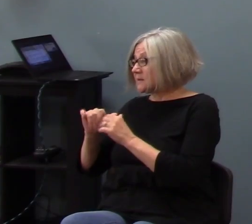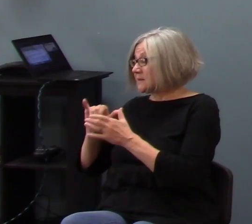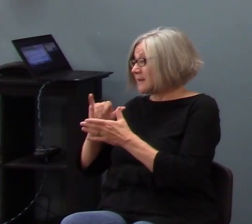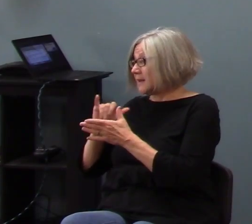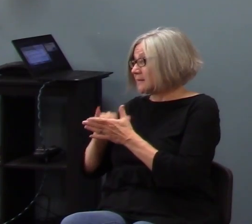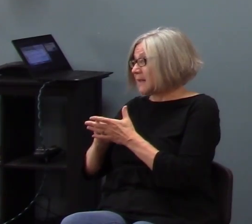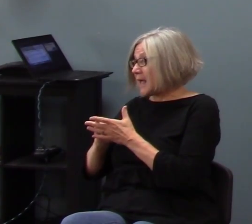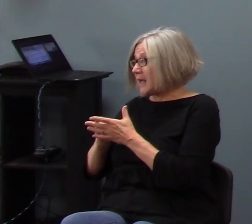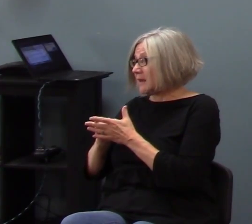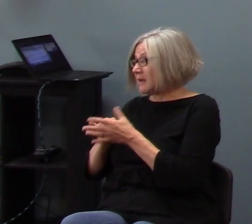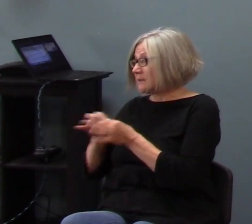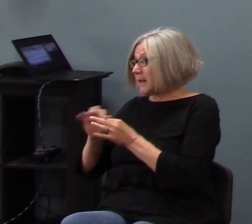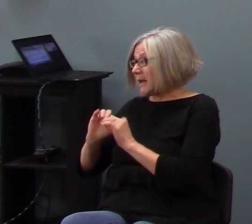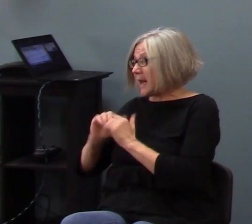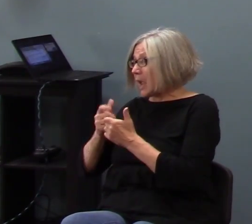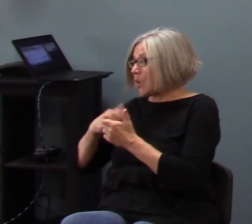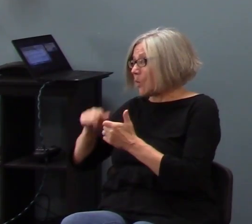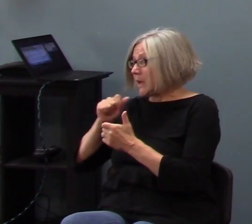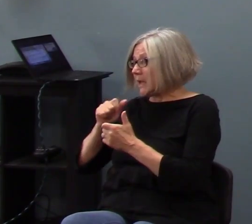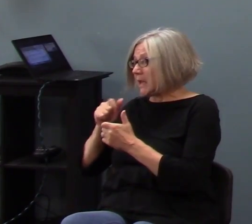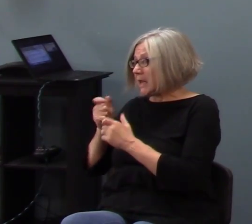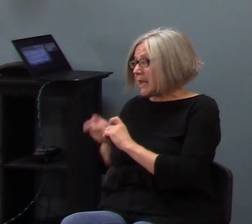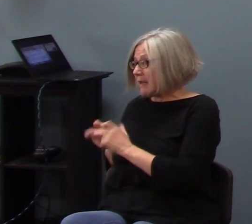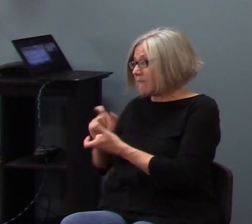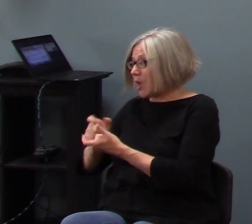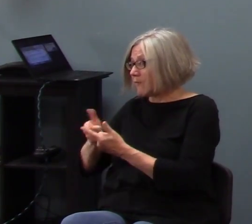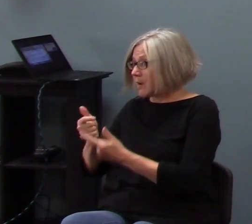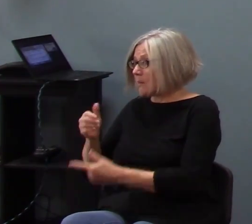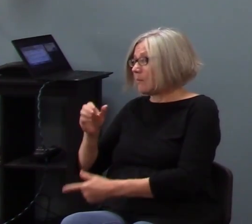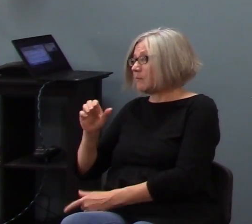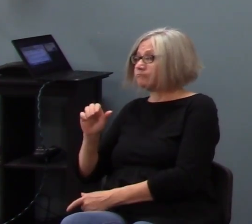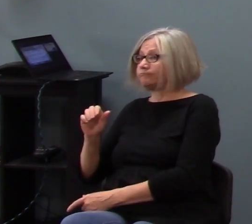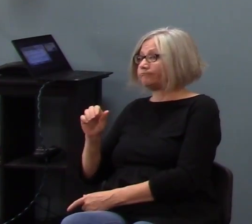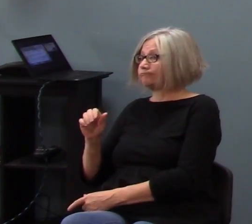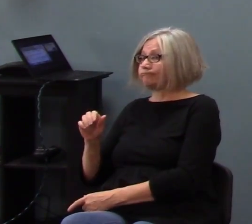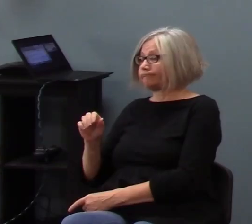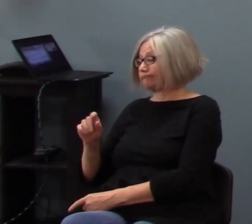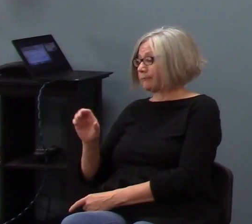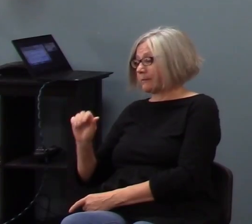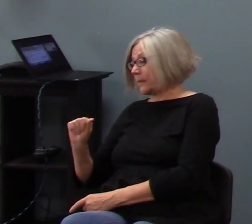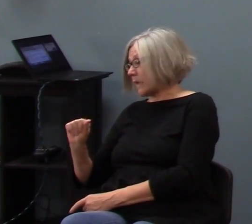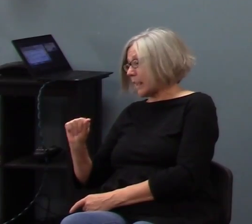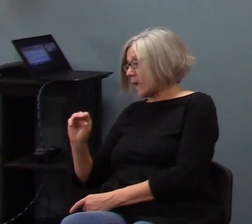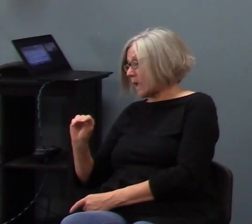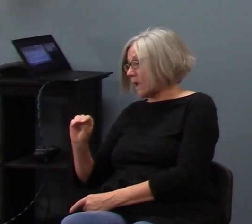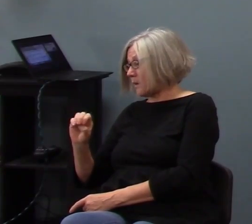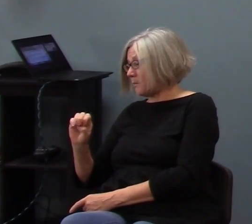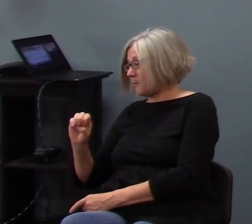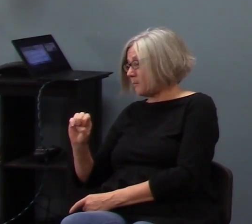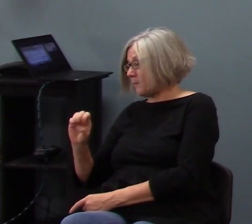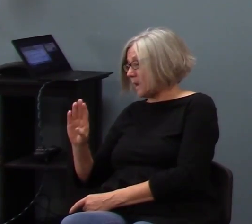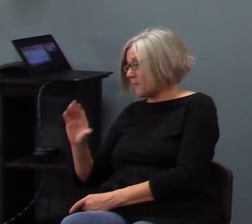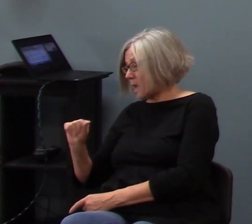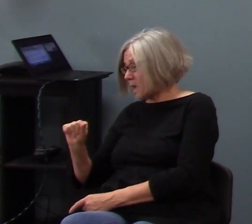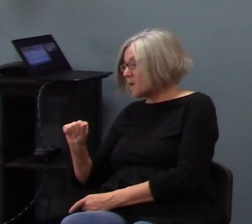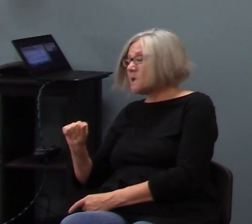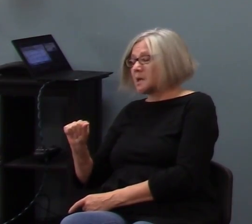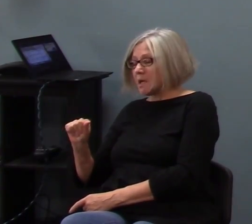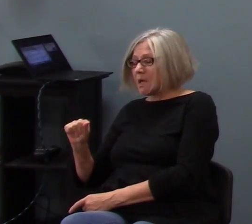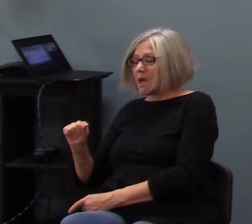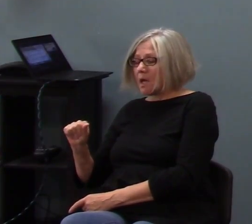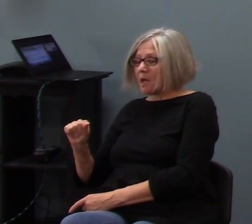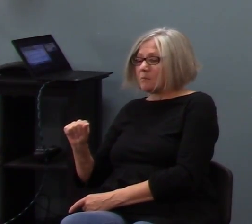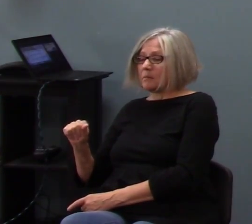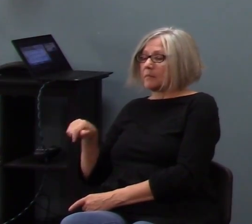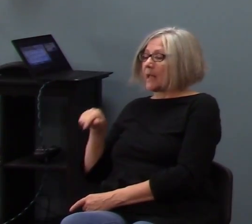from amoebas and stuff like that? Yes. The thing that he didn't understand was how life started in the first place, which we discussed a couple of weeks